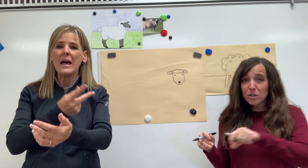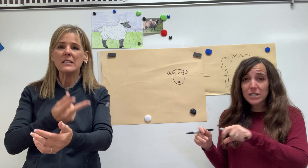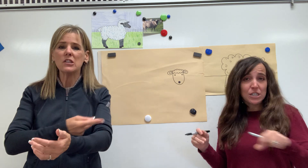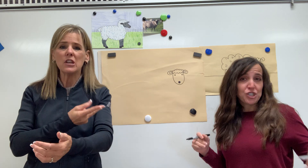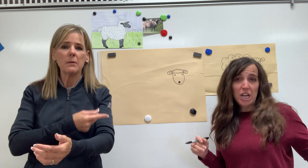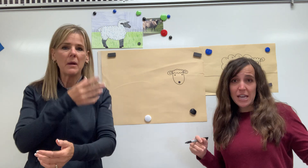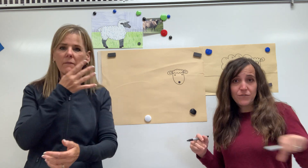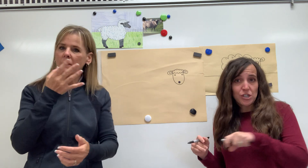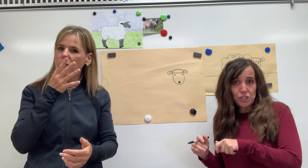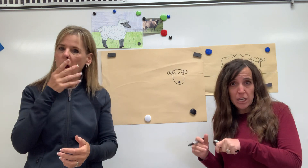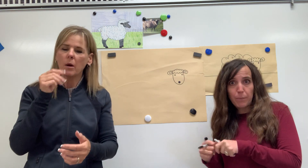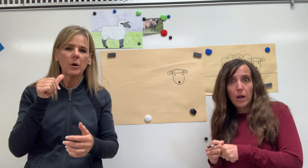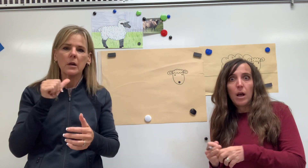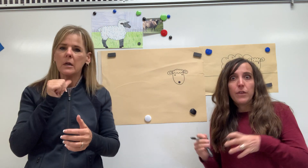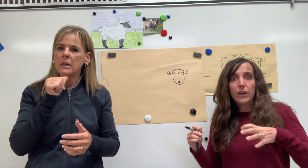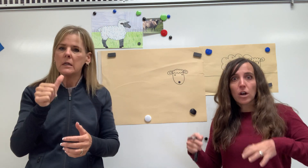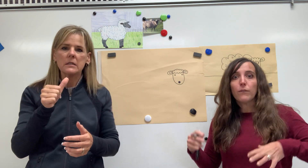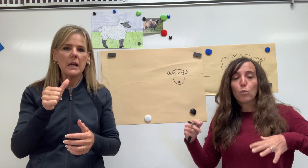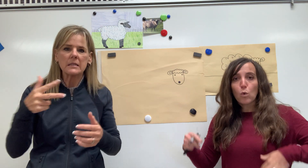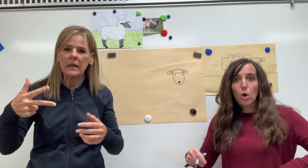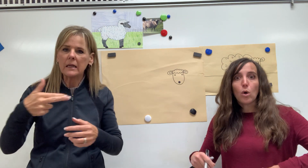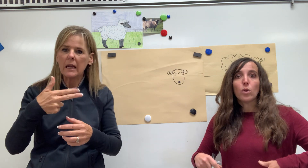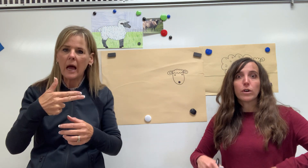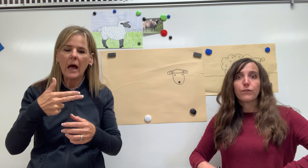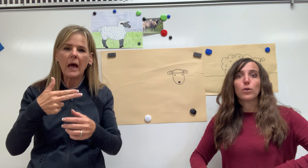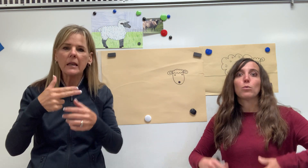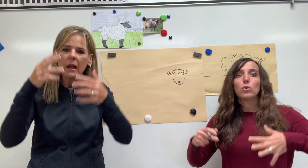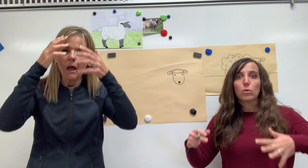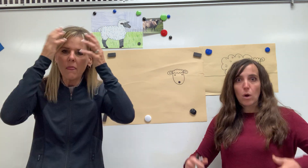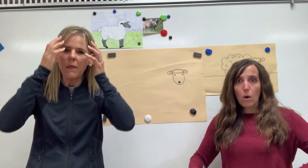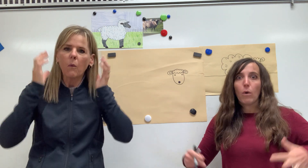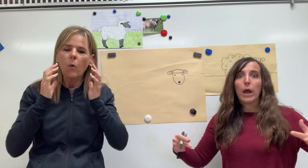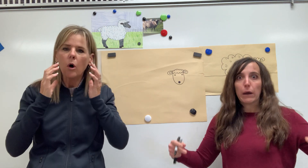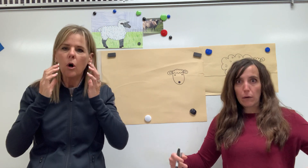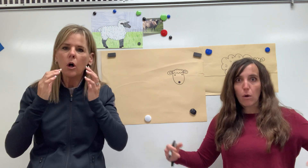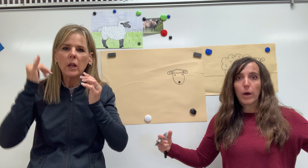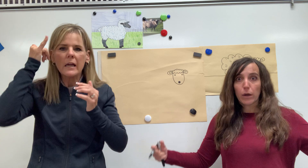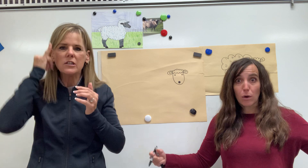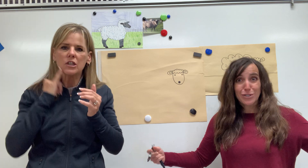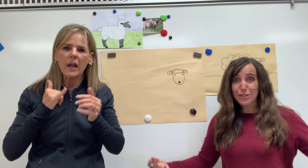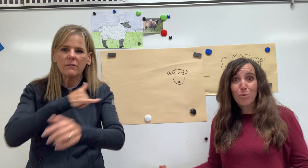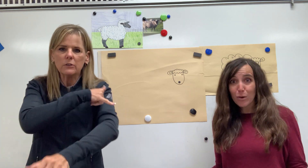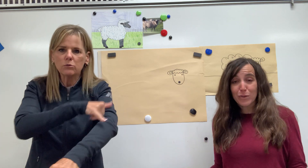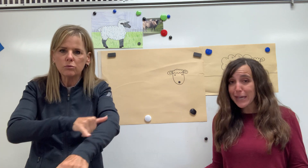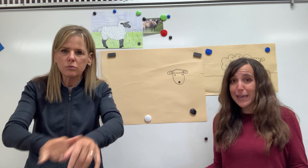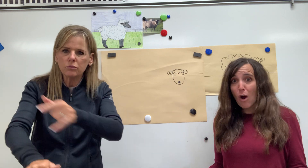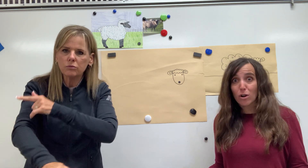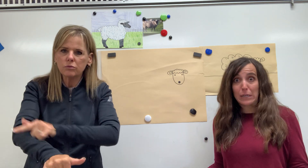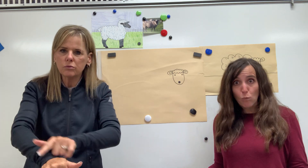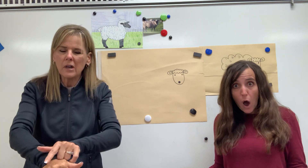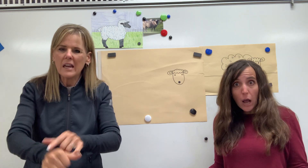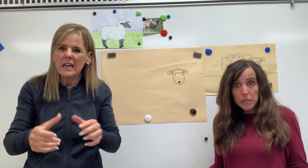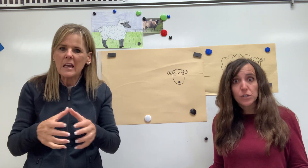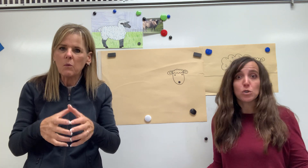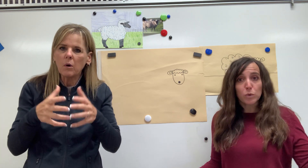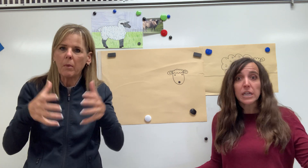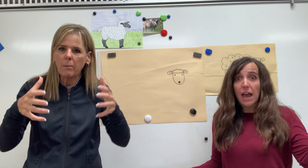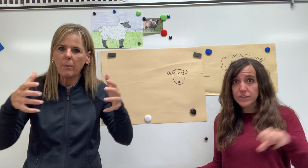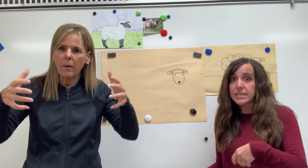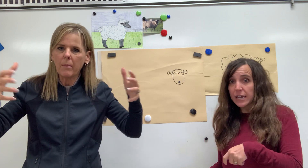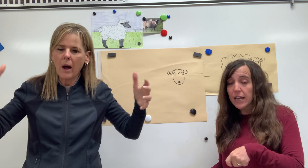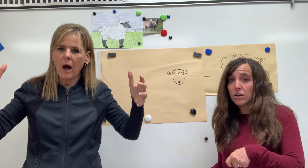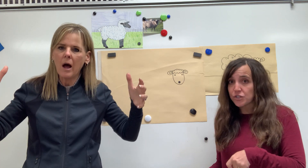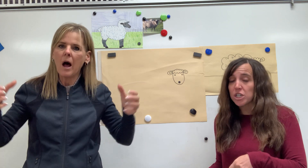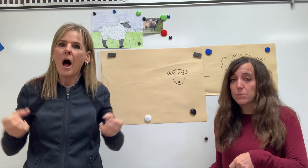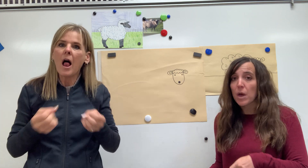the farmer doesn't shave the sheep, their wool, their fur will grow and grow and grow to the point where they can't hardly walk. So you really